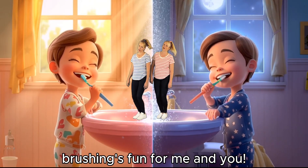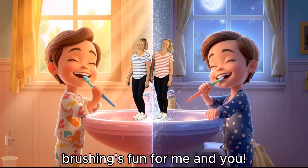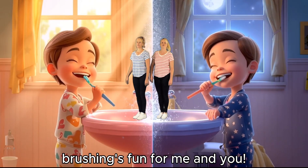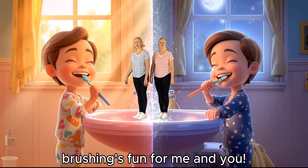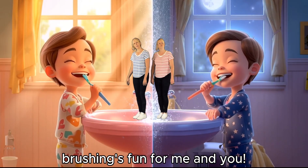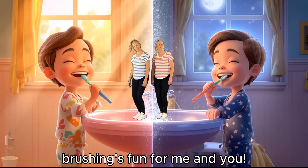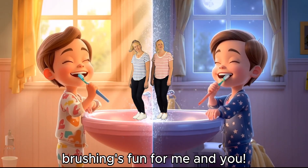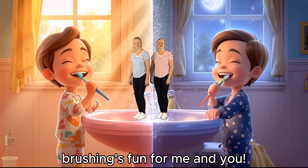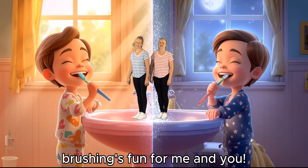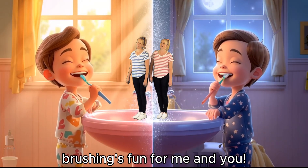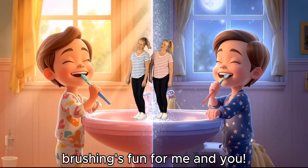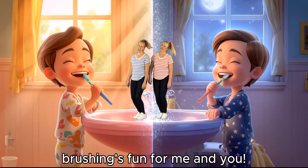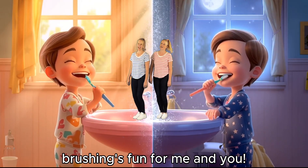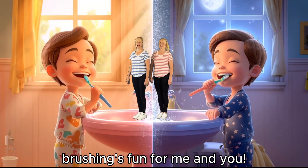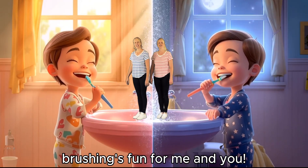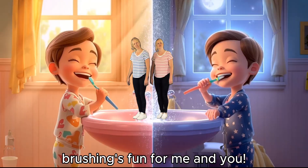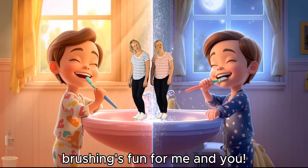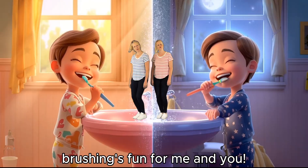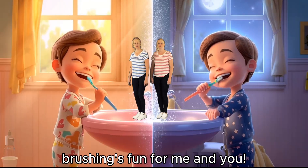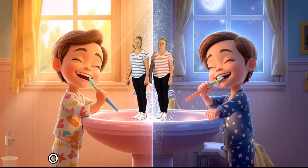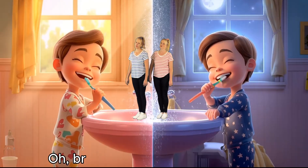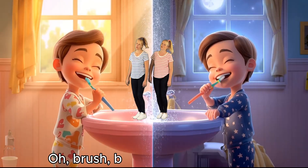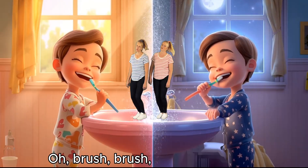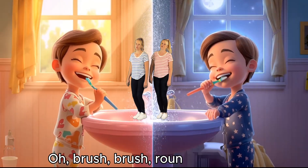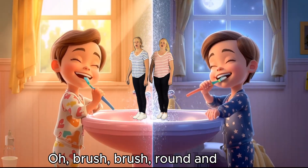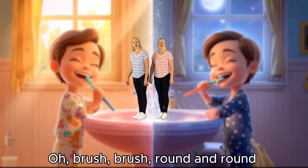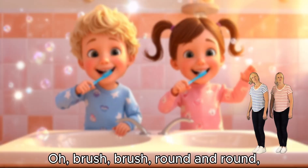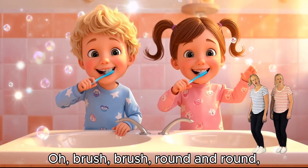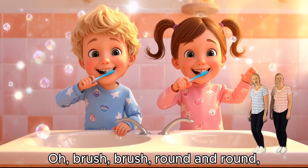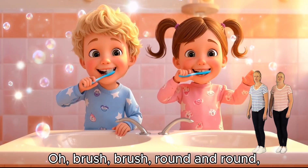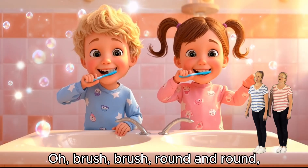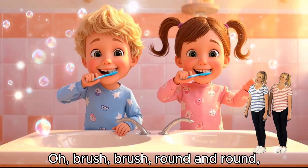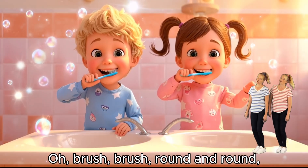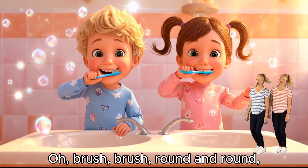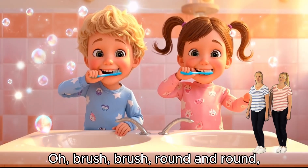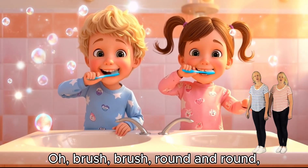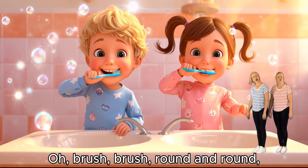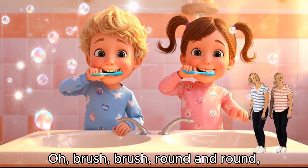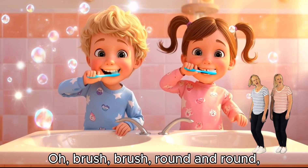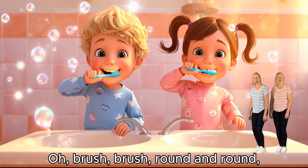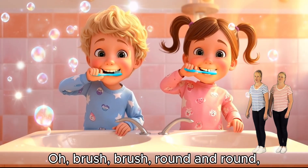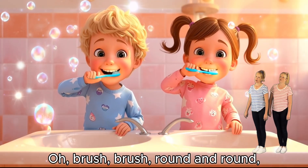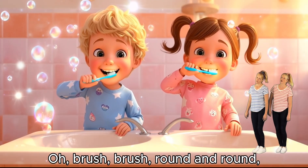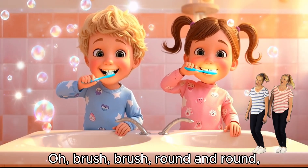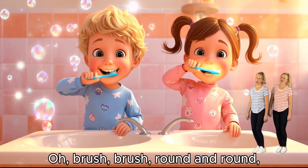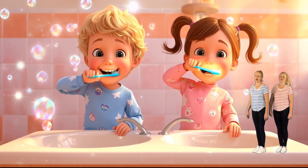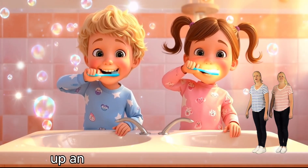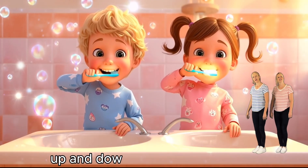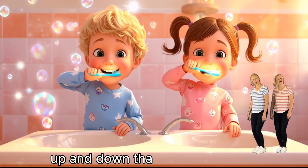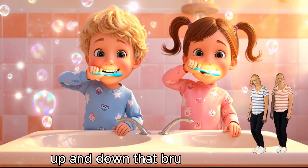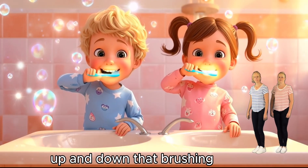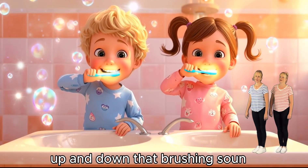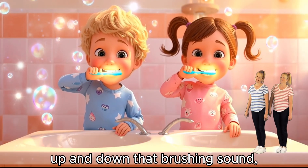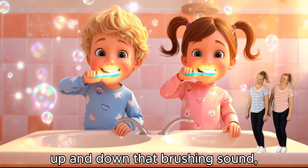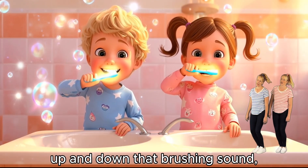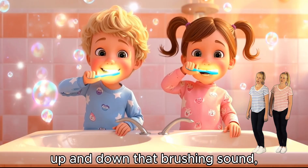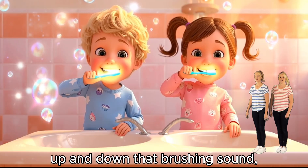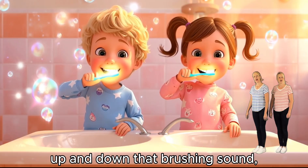for me and you. Whoa, brush, brush, round and around, up and down, that